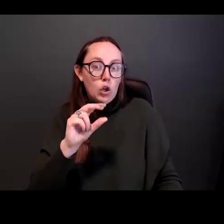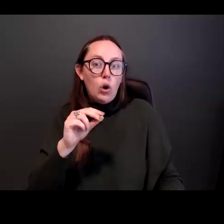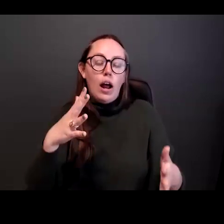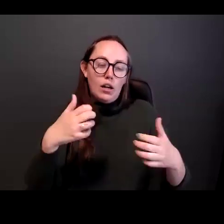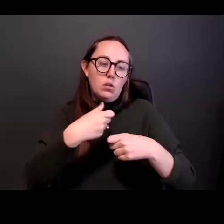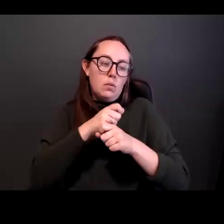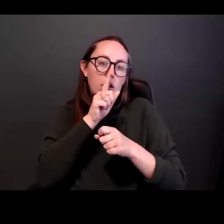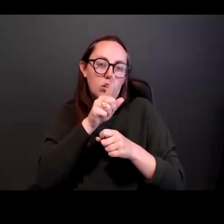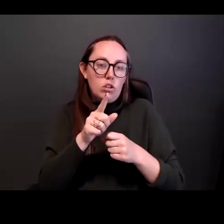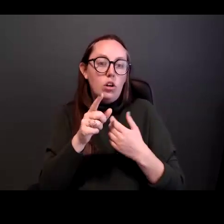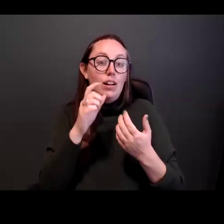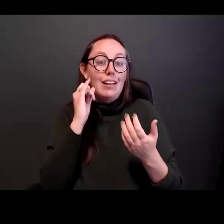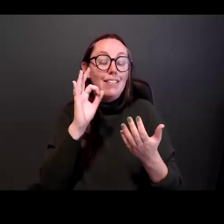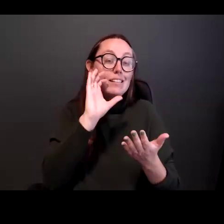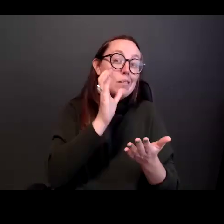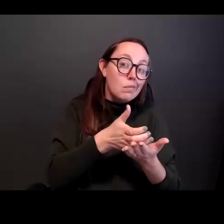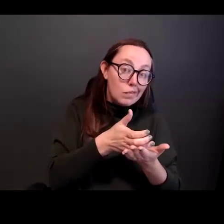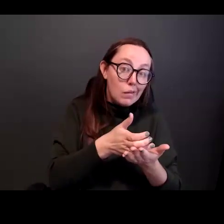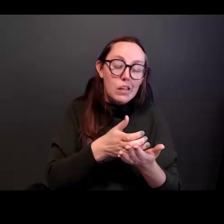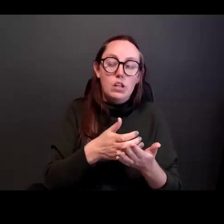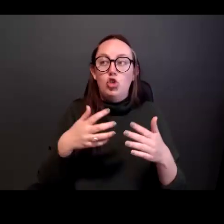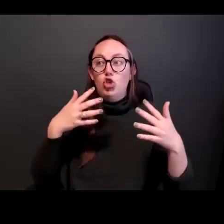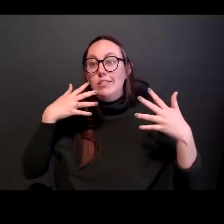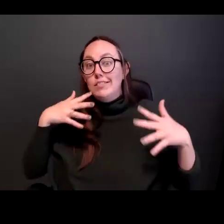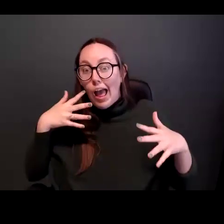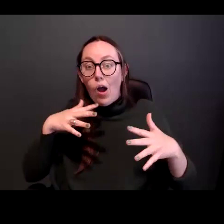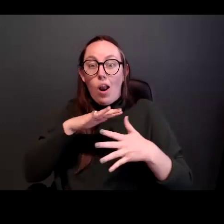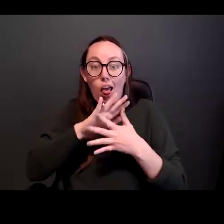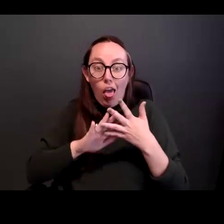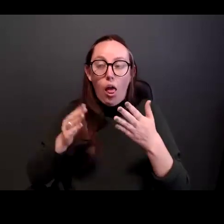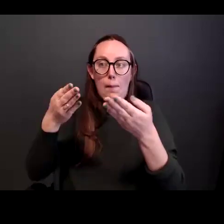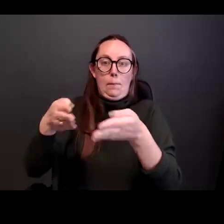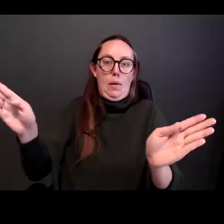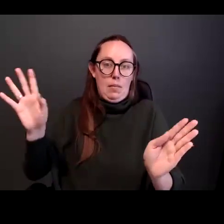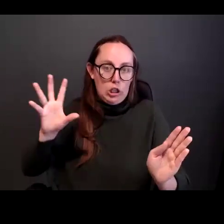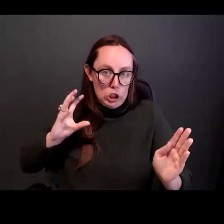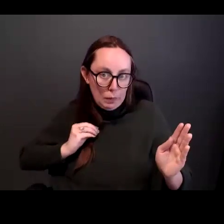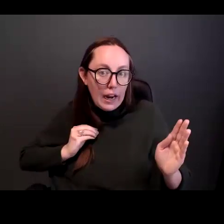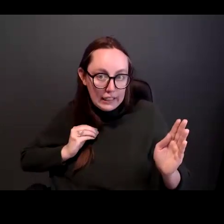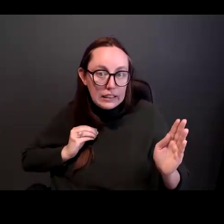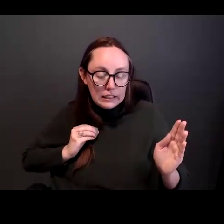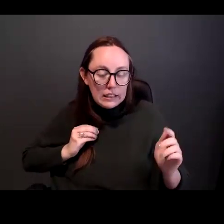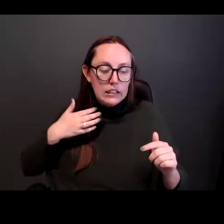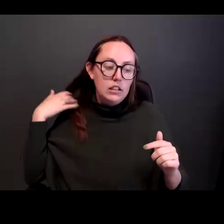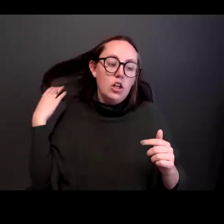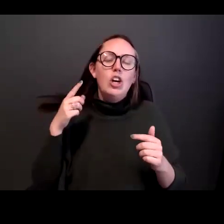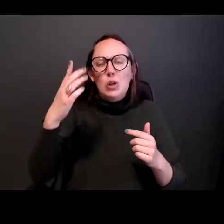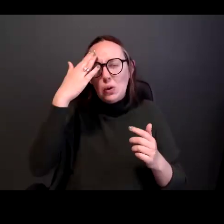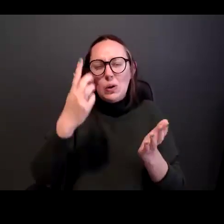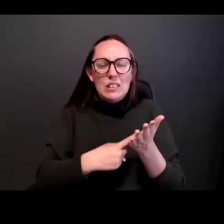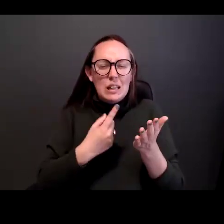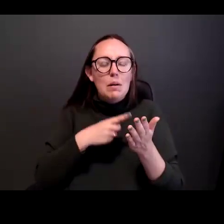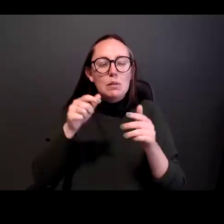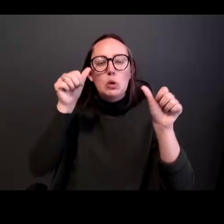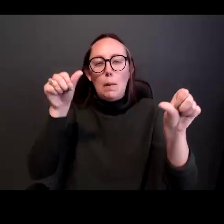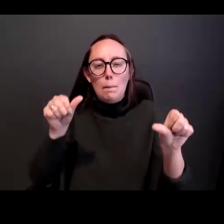it's an image or sound or anything, to make sure it's public domain. I mean, even if like certain times you try to even post to Facebook, oh no, you don't own rights to